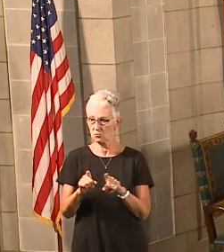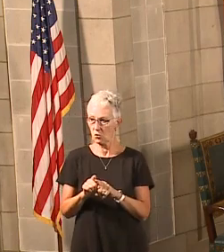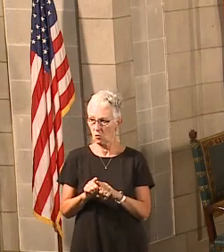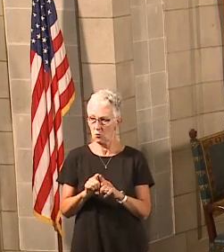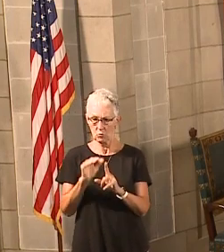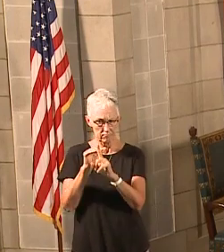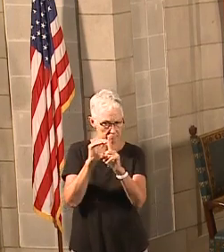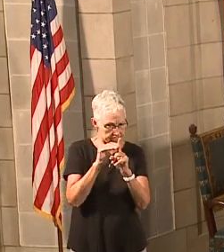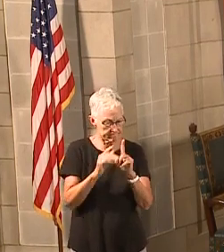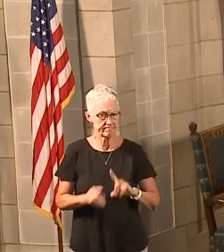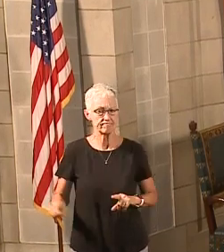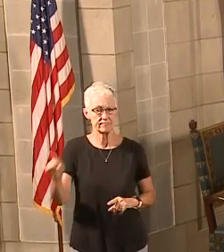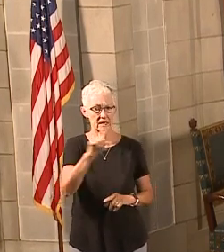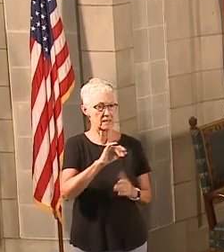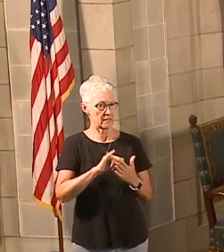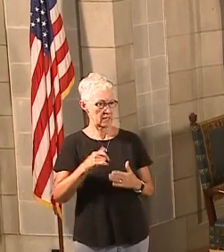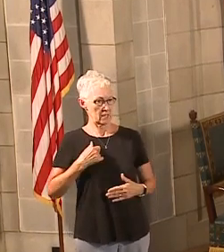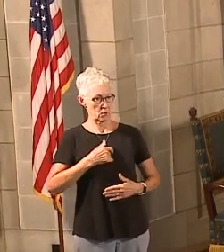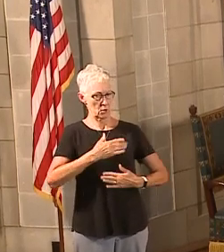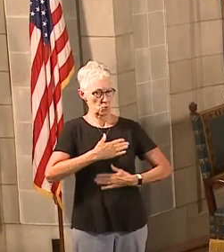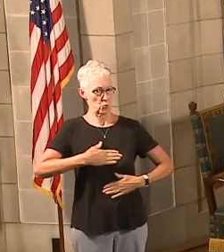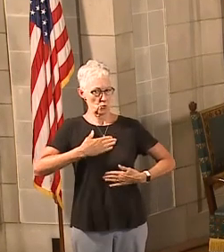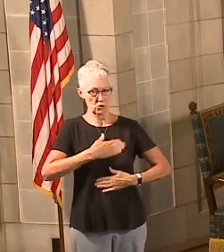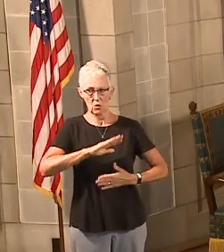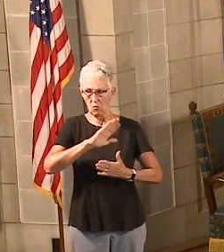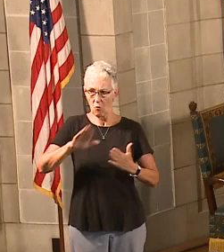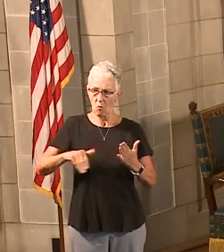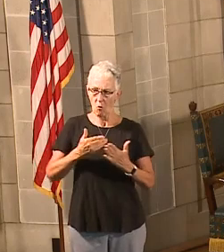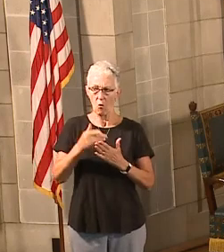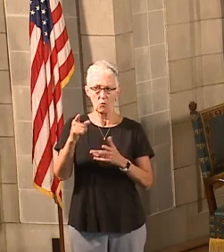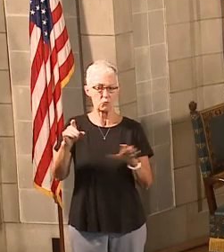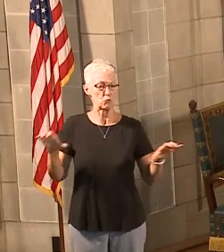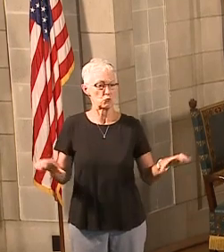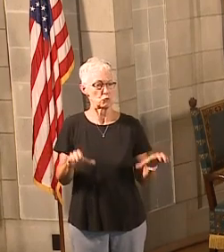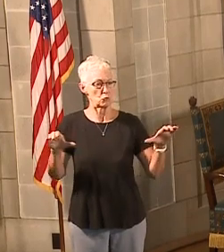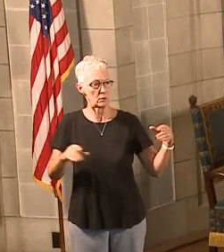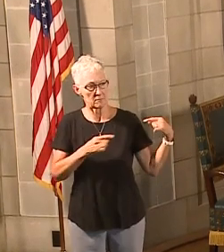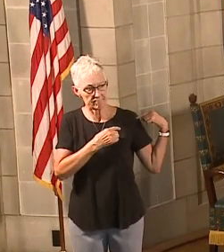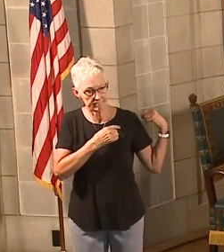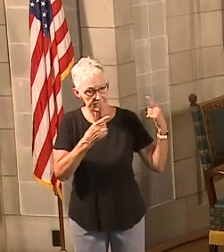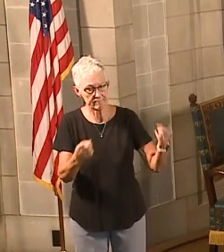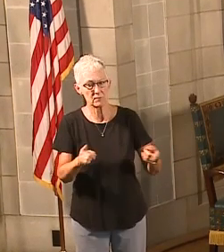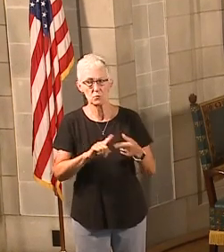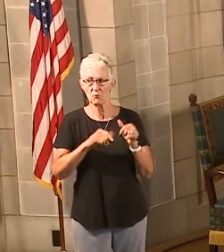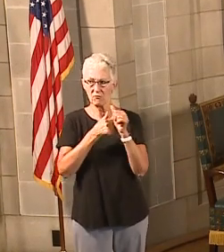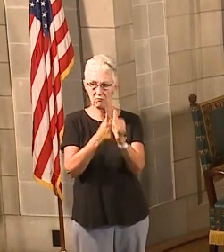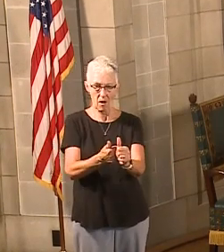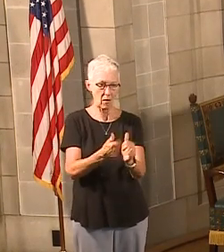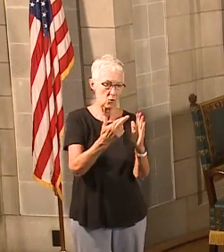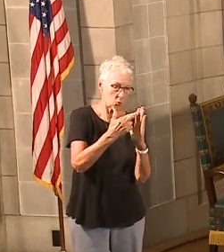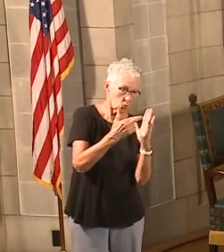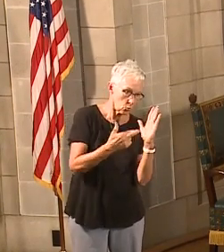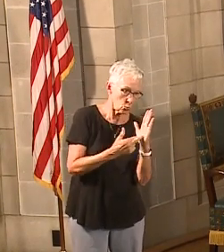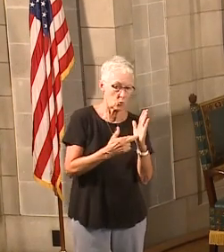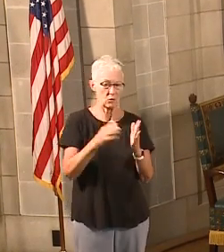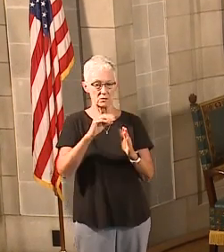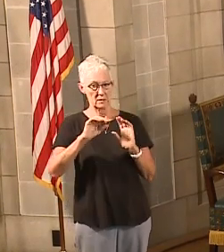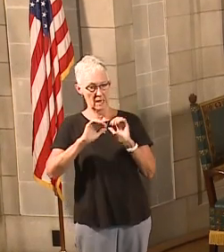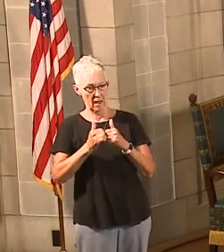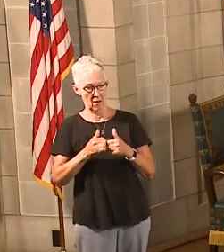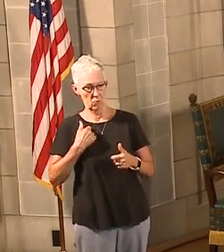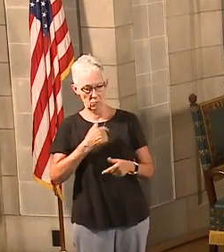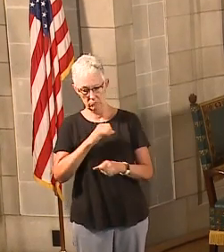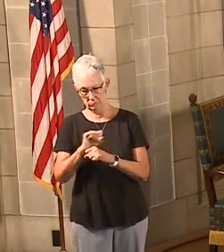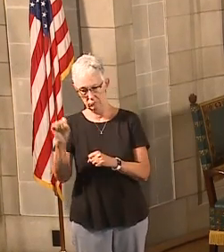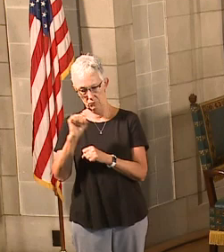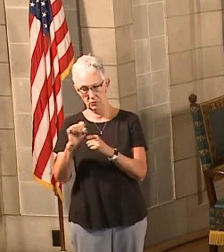people that we appreciate all their sacrifices for all the restrictions we put in place and all the things they've had to do to slow the spread of the virus. It